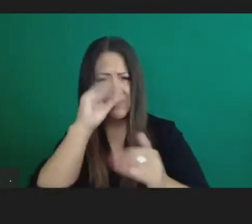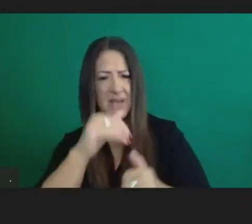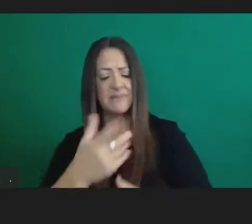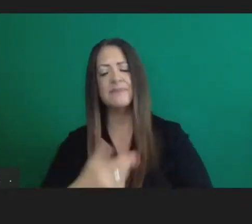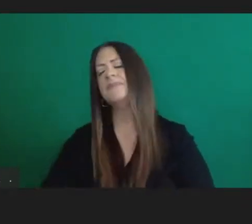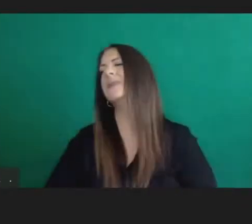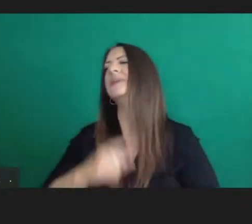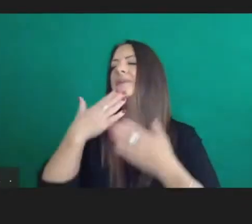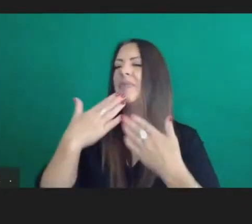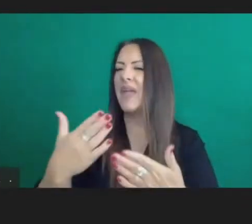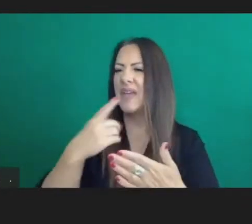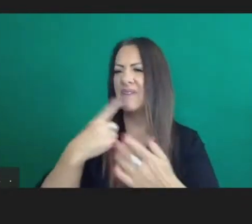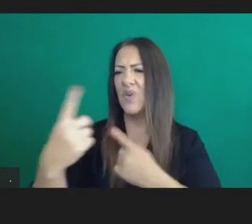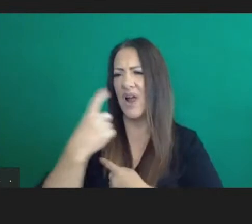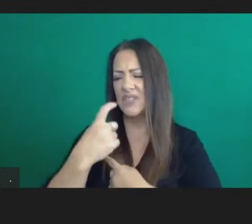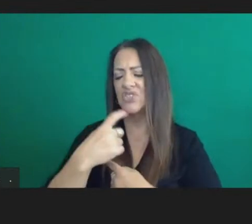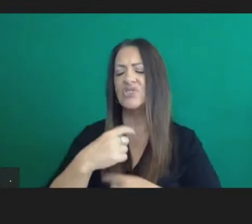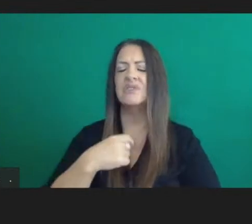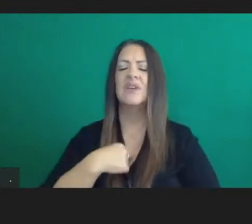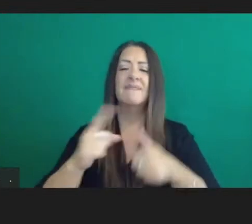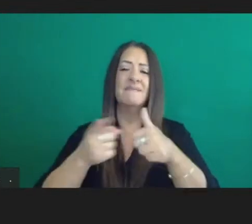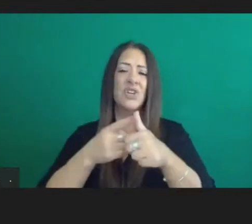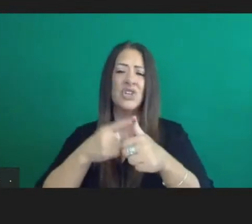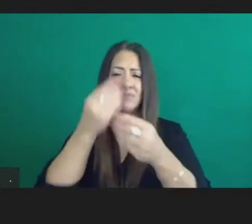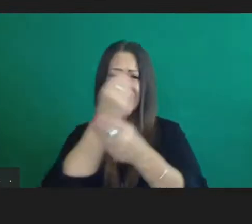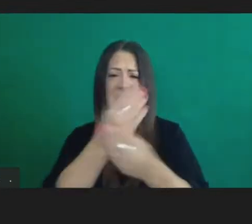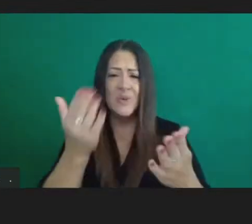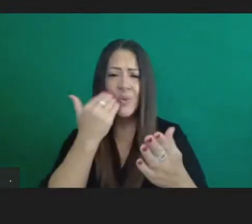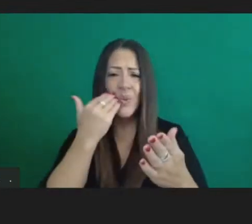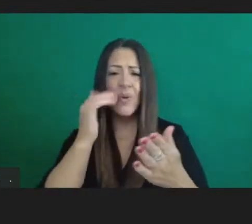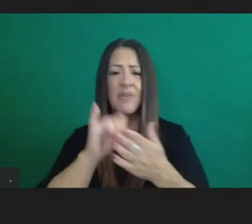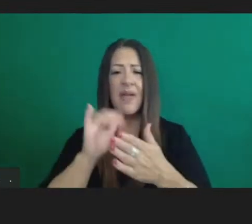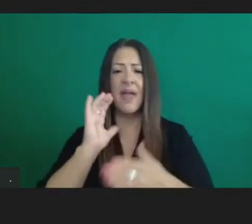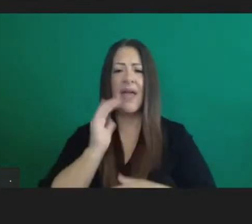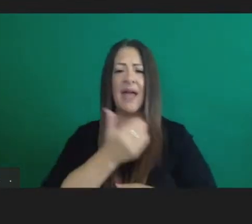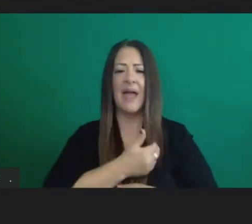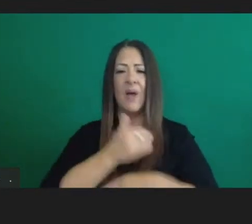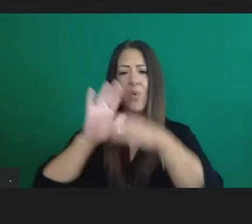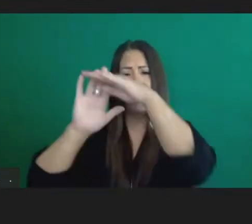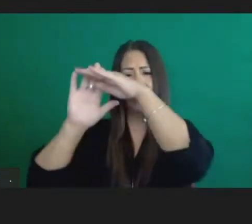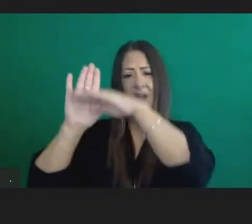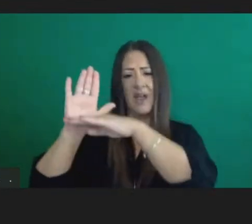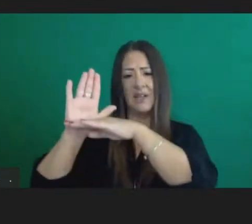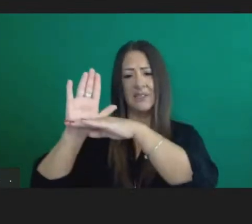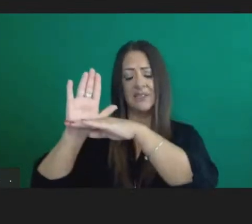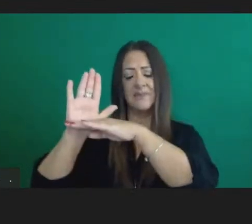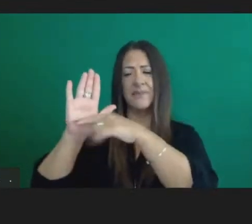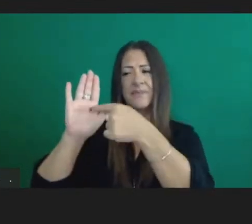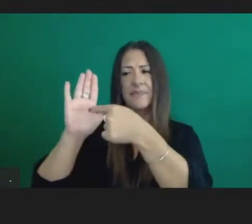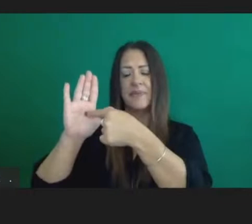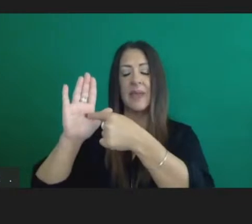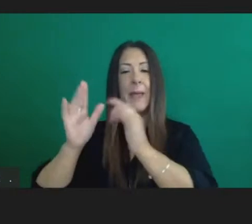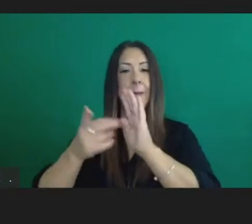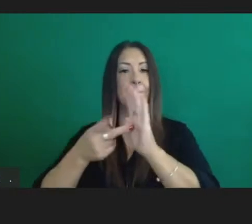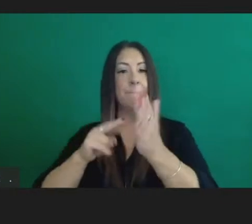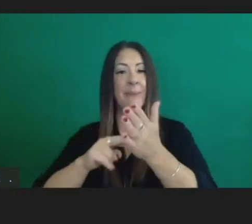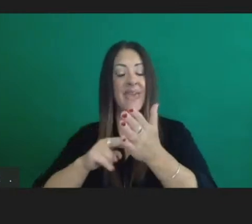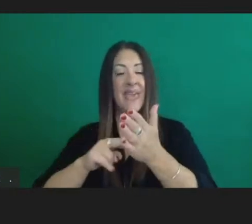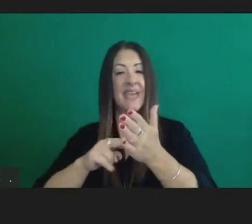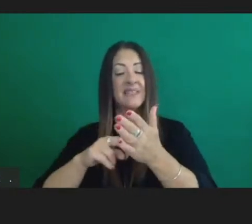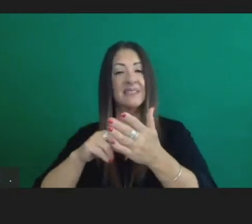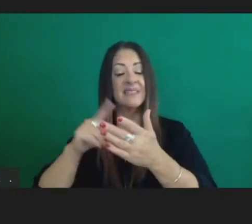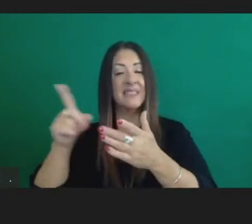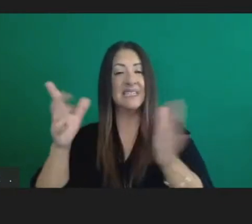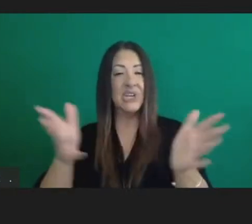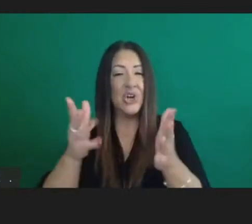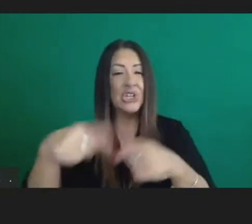well. The first thing I'll say is the guidance does not mean go. The governor said it yesterday. I'm certainly trying to